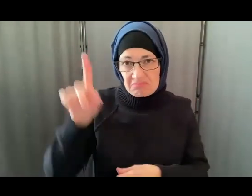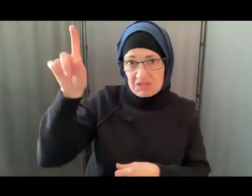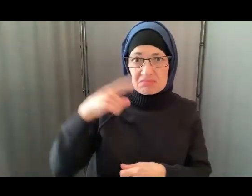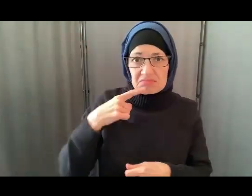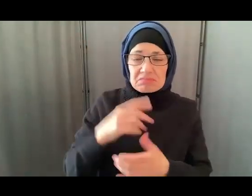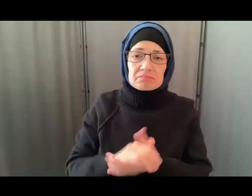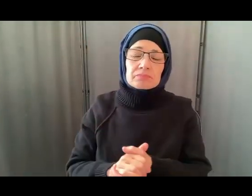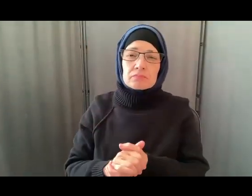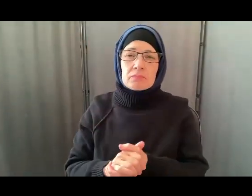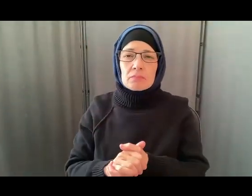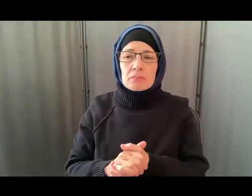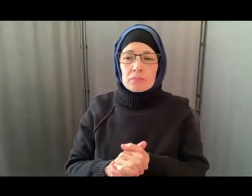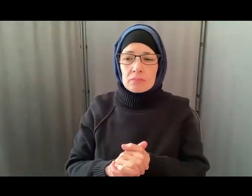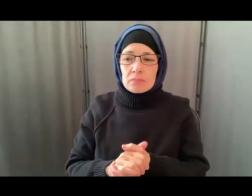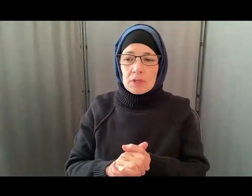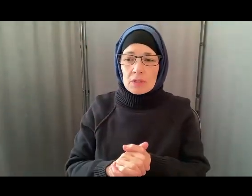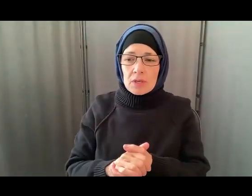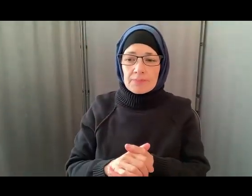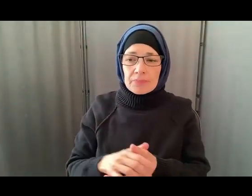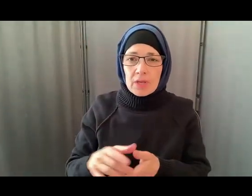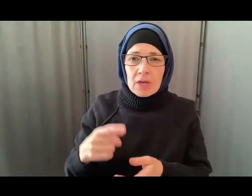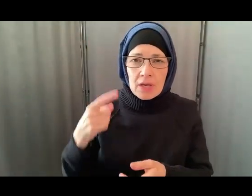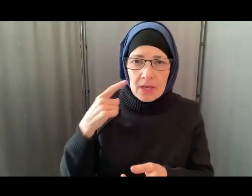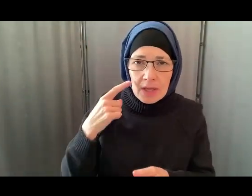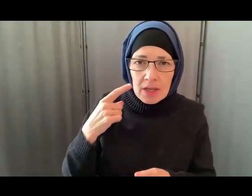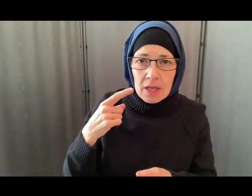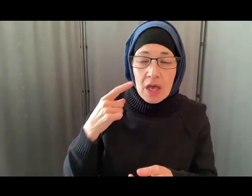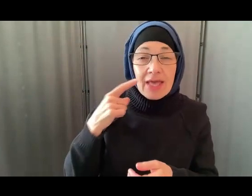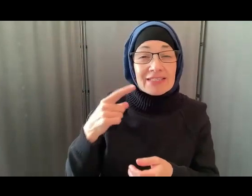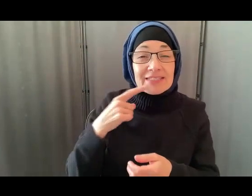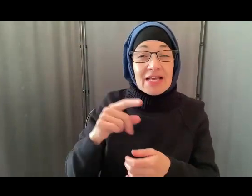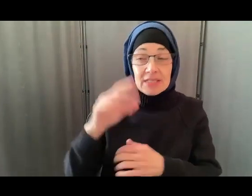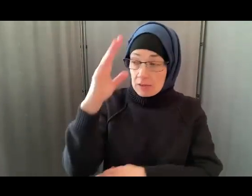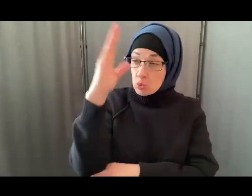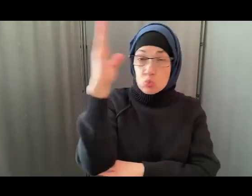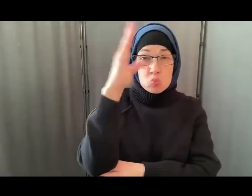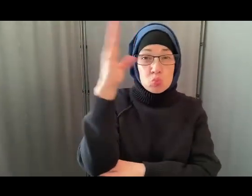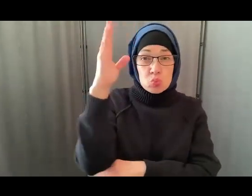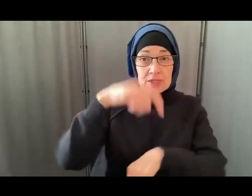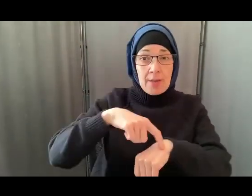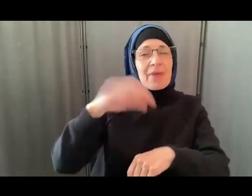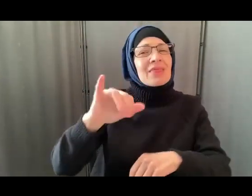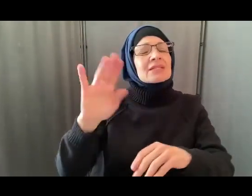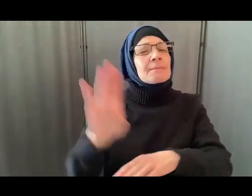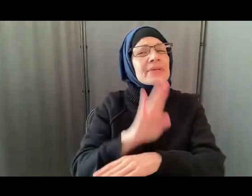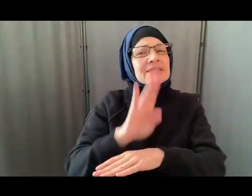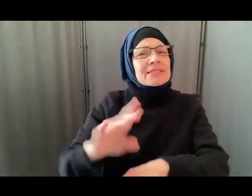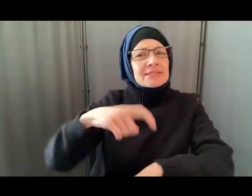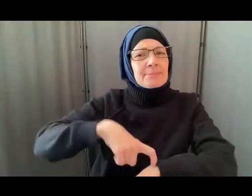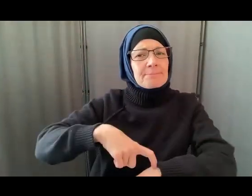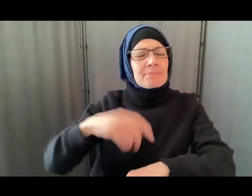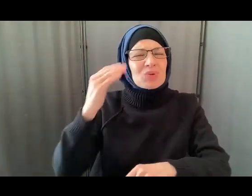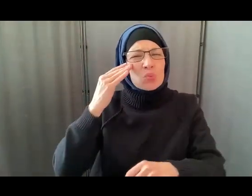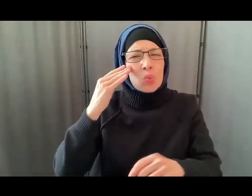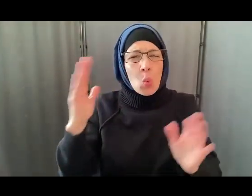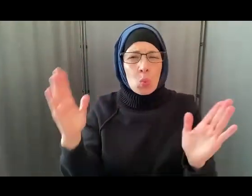You know that the forenoon is the business time. It is between like 7:30 in the morning